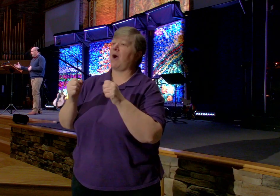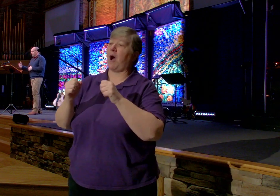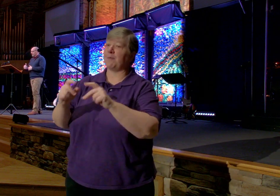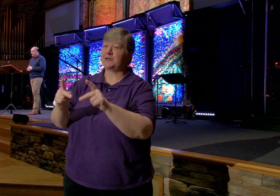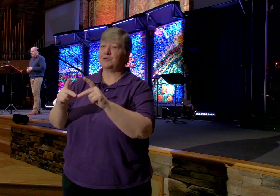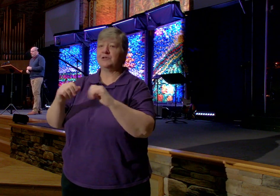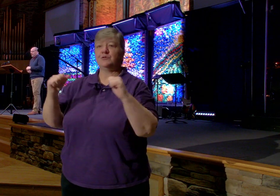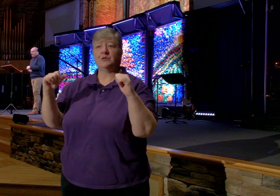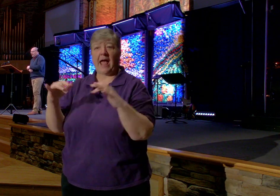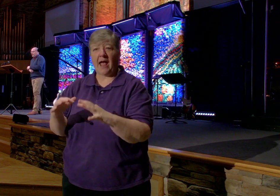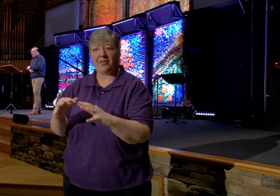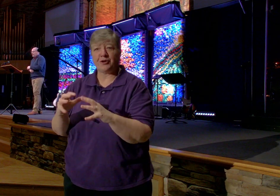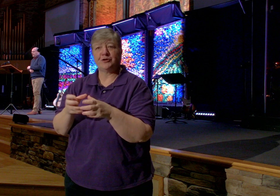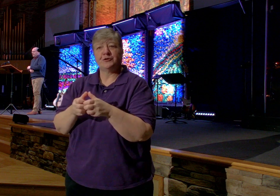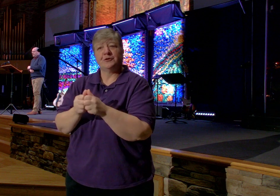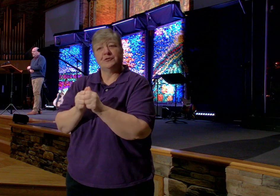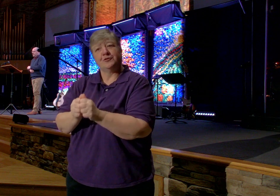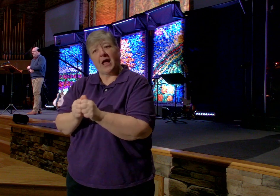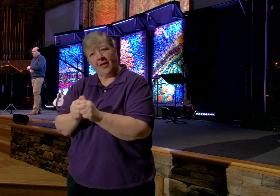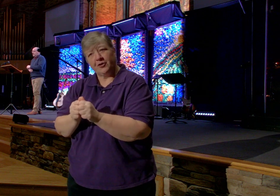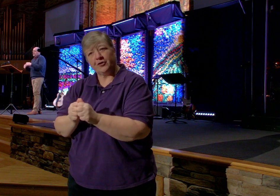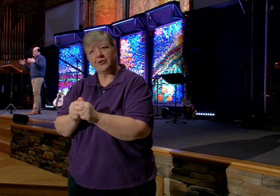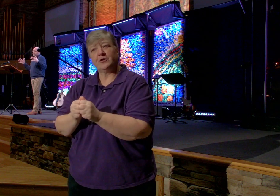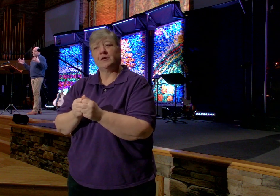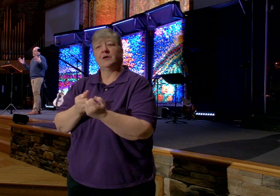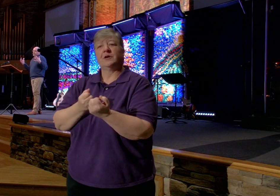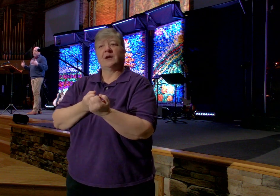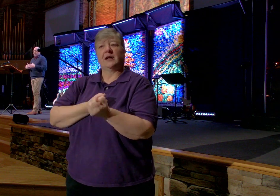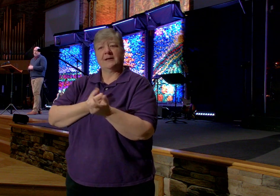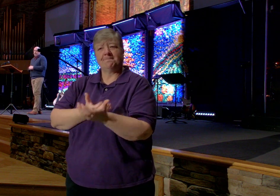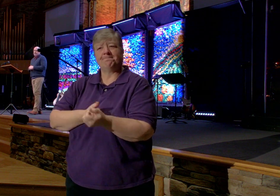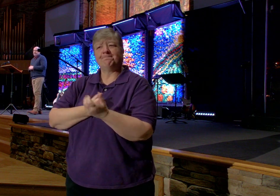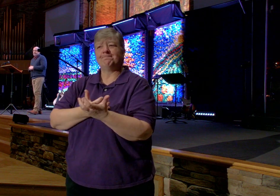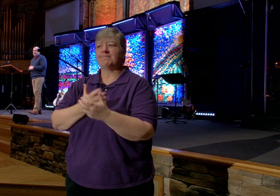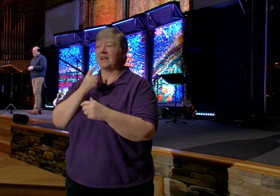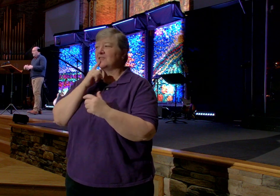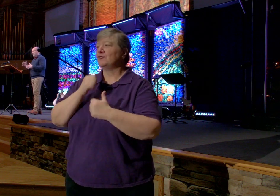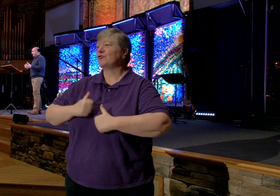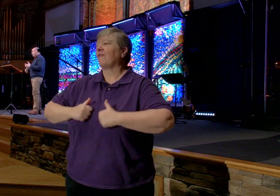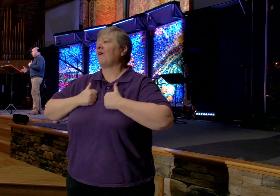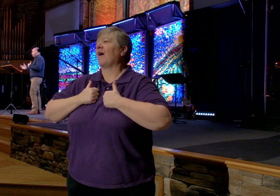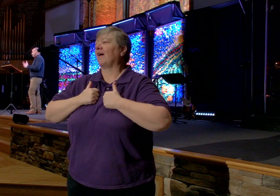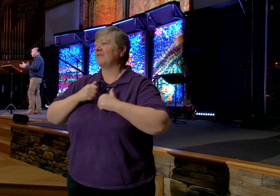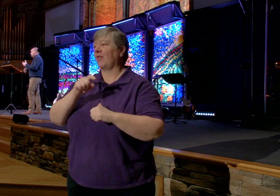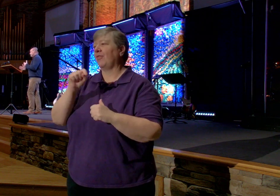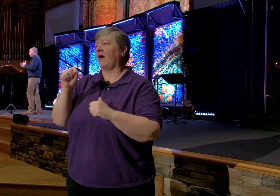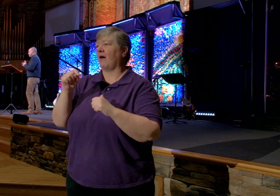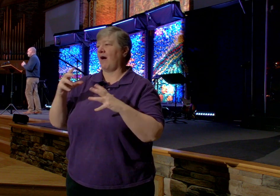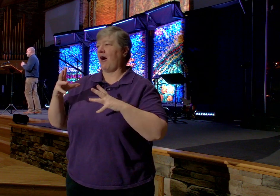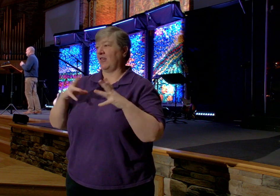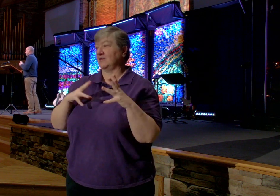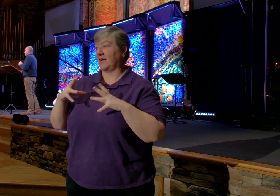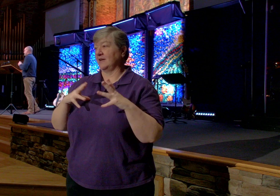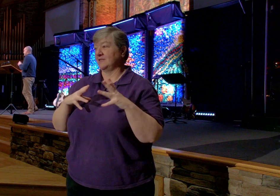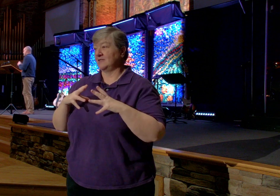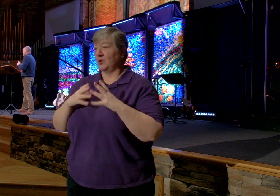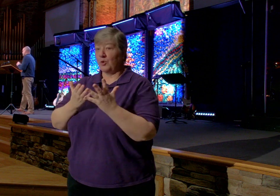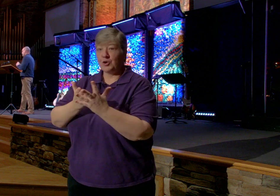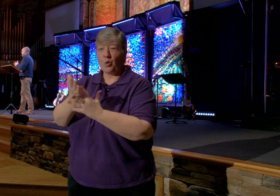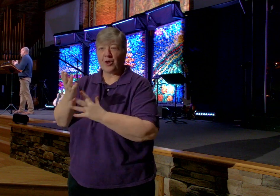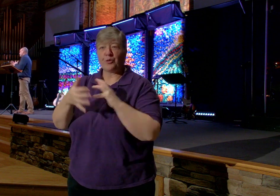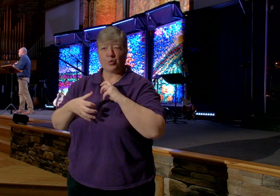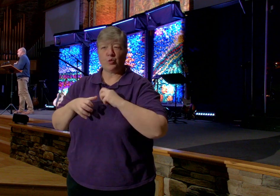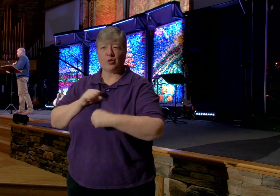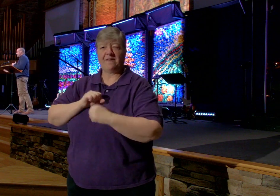opportunity to gather together, and it's called Surviving the Holidays, and how, when you're going through deep